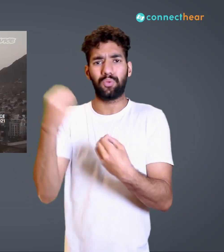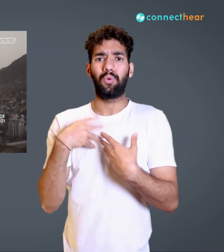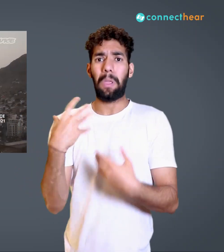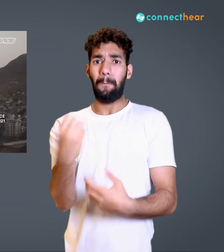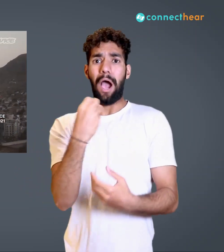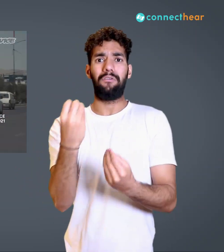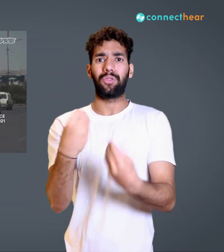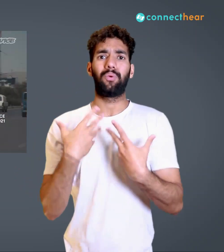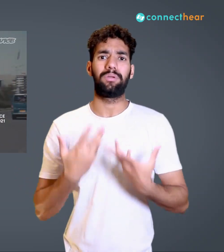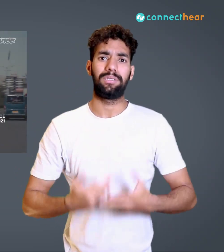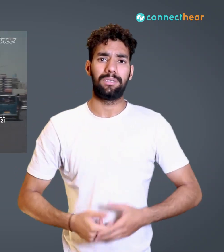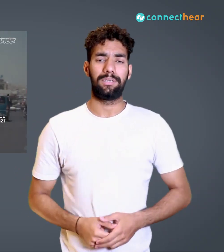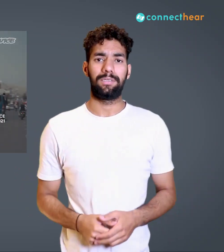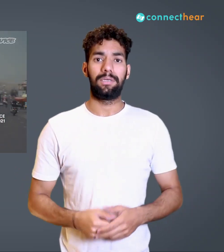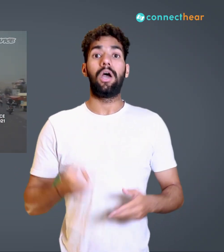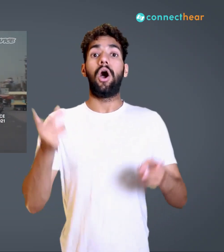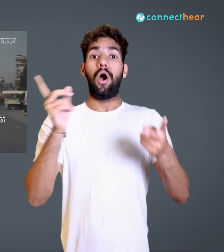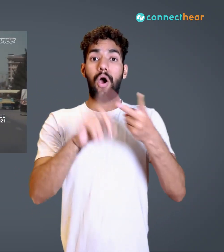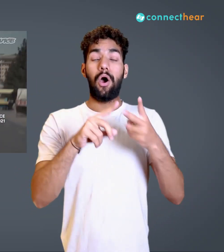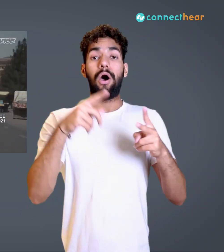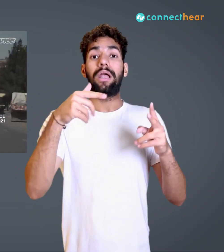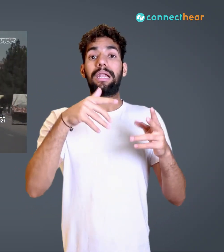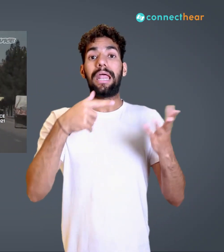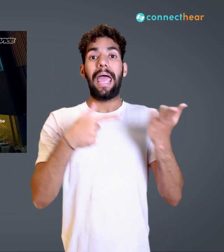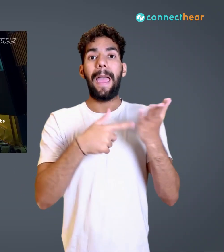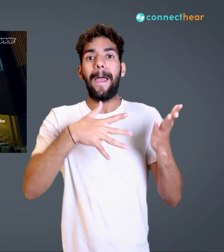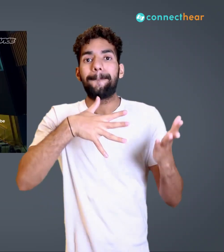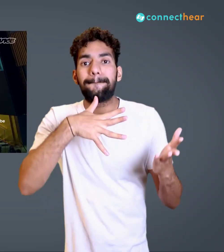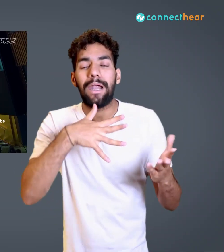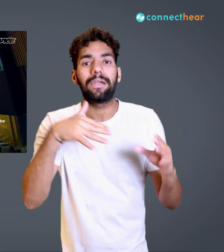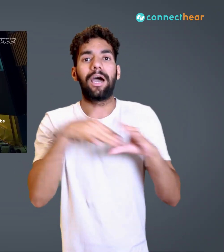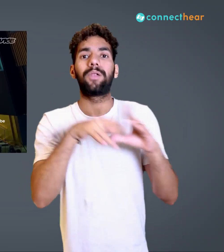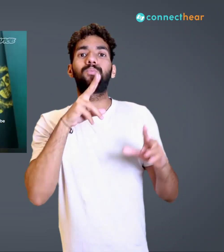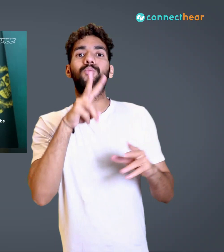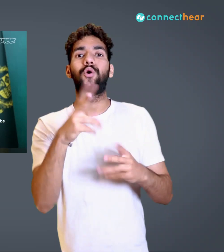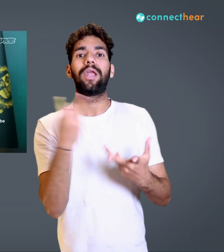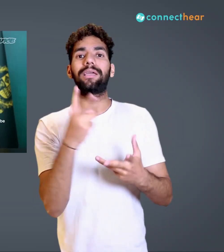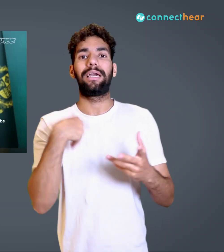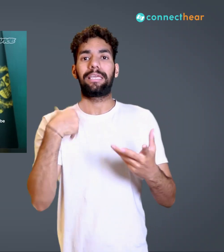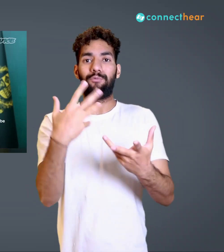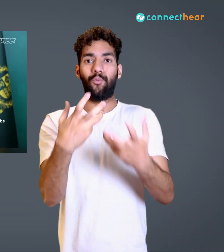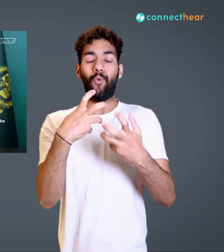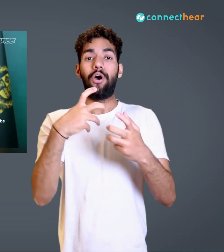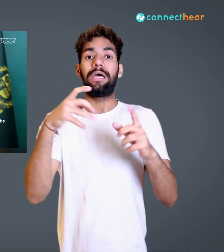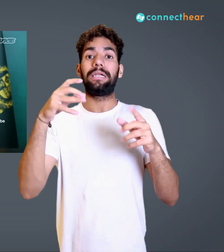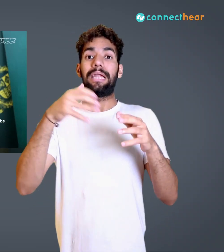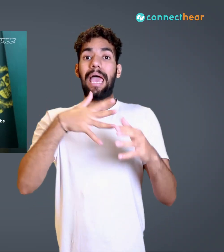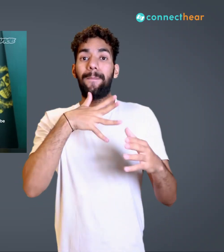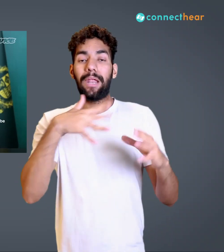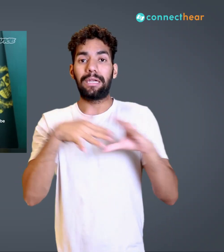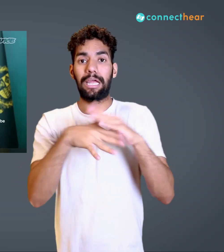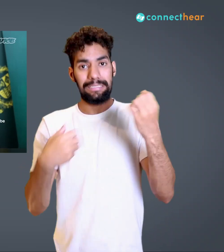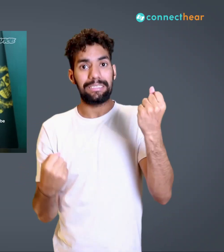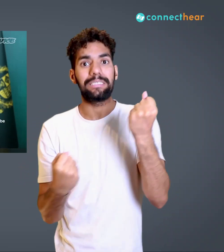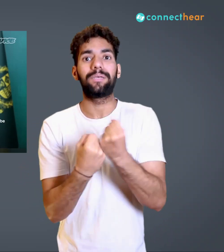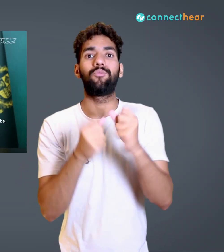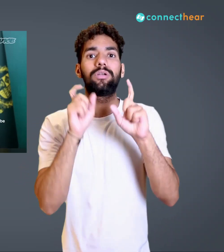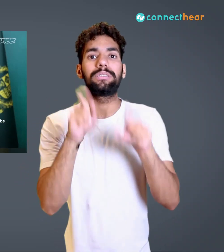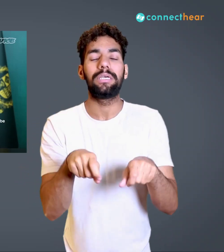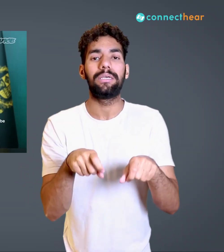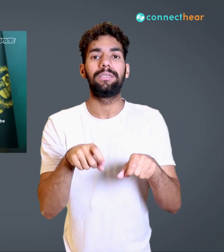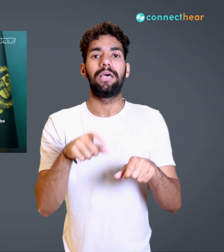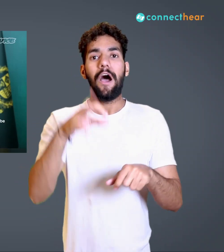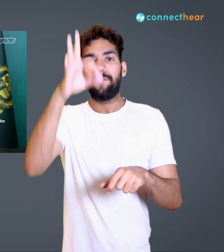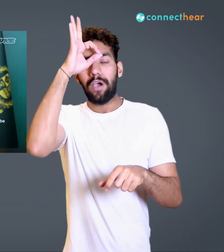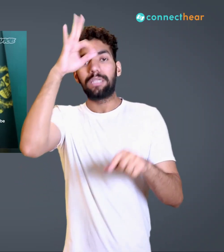find balance with is the Taliban. We must strengthen this current government, stabilize it,